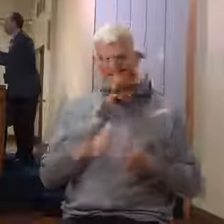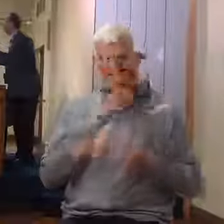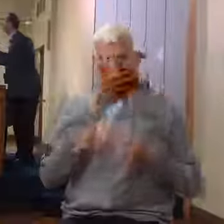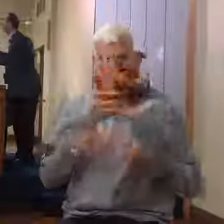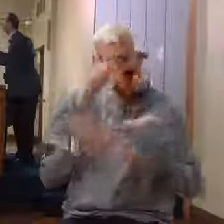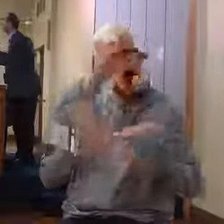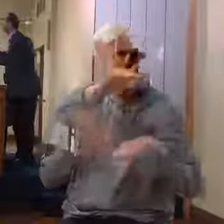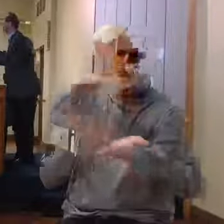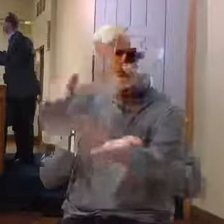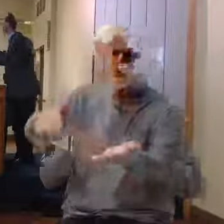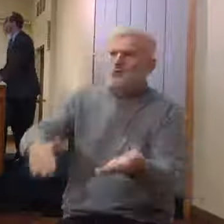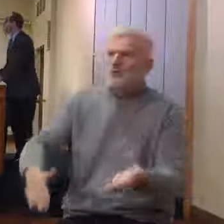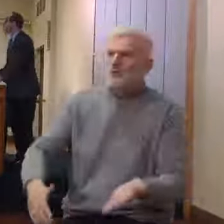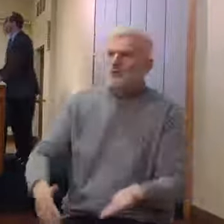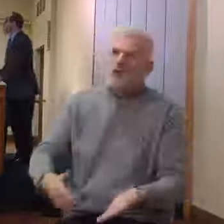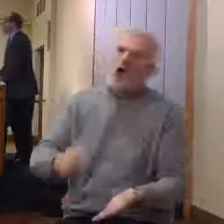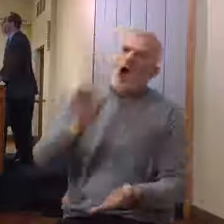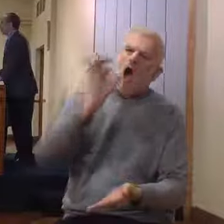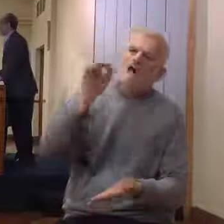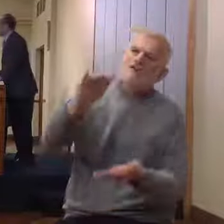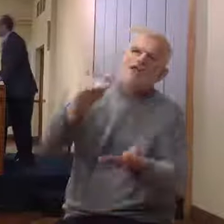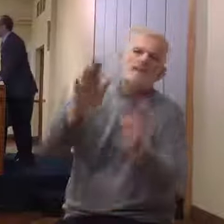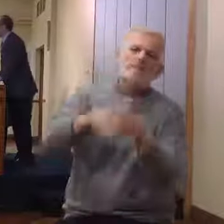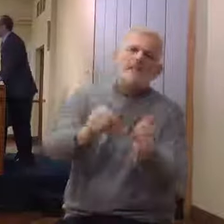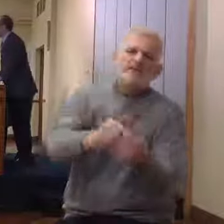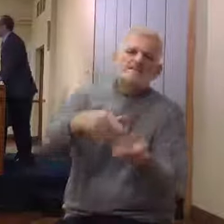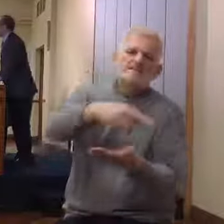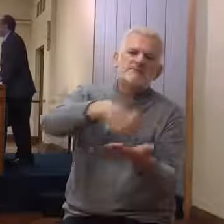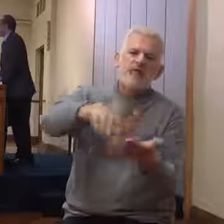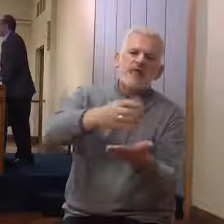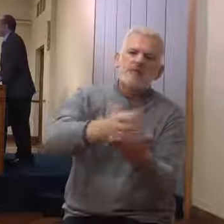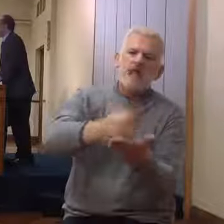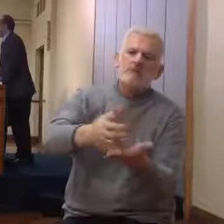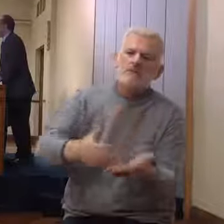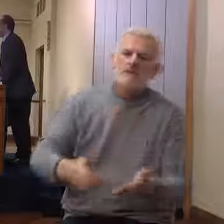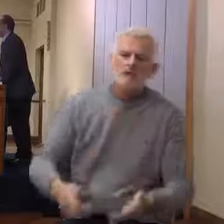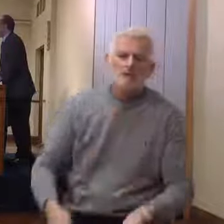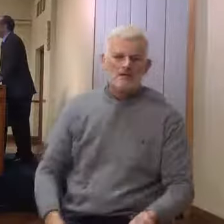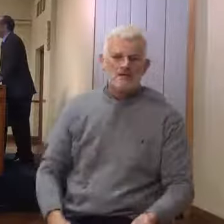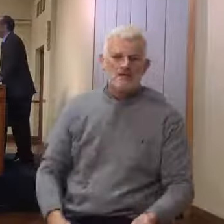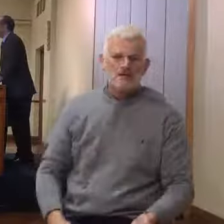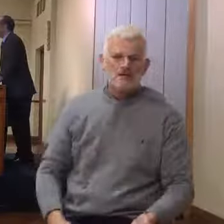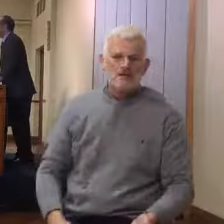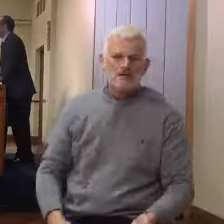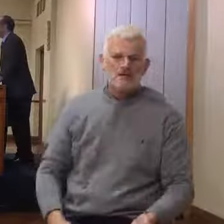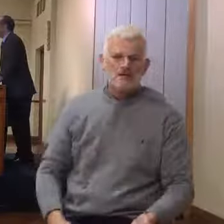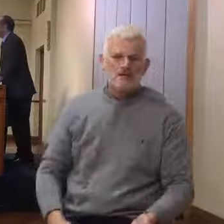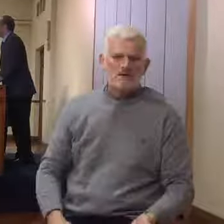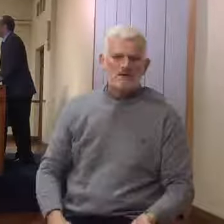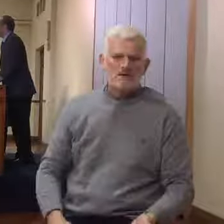. So Daniel and his friends refused to eat meals